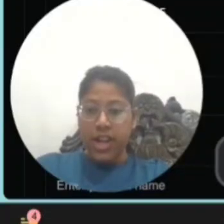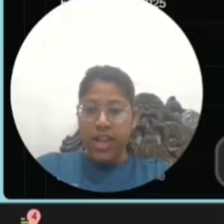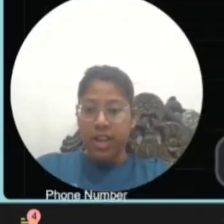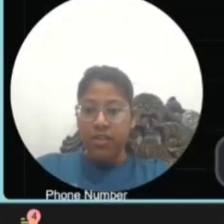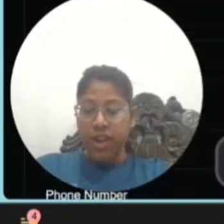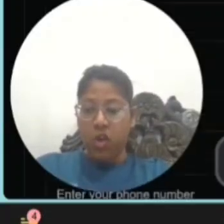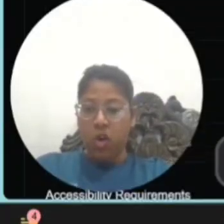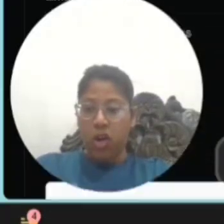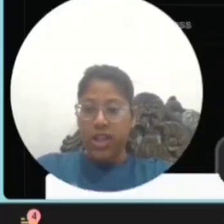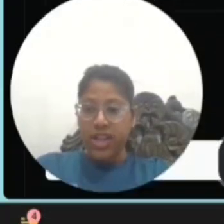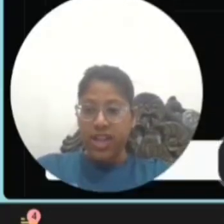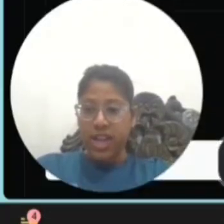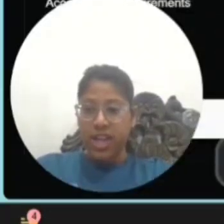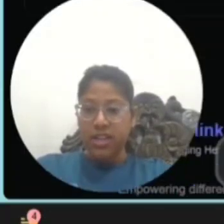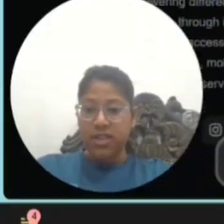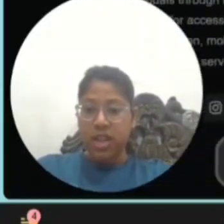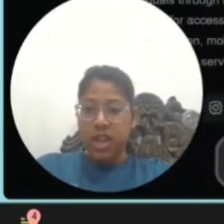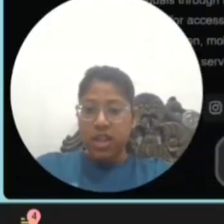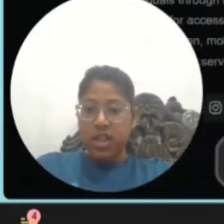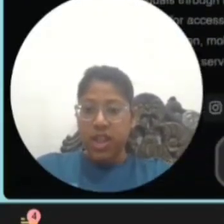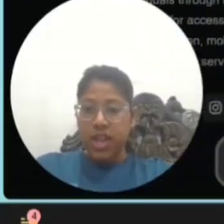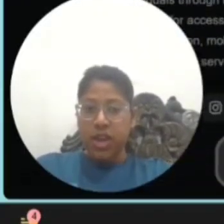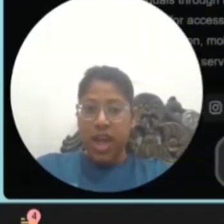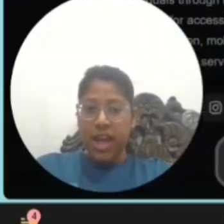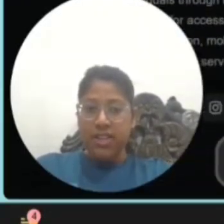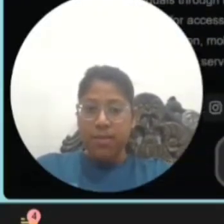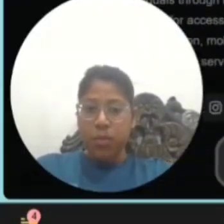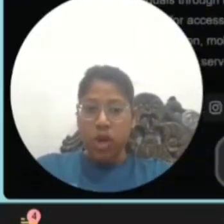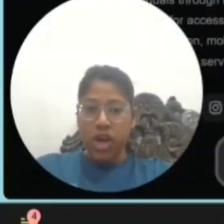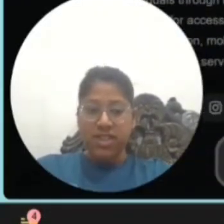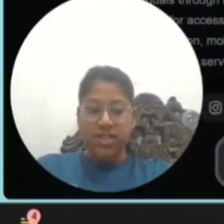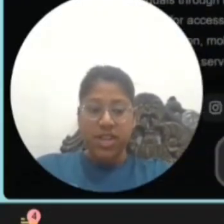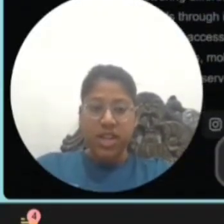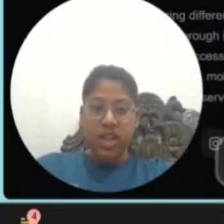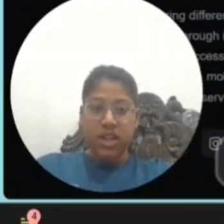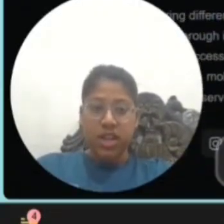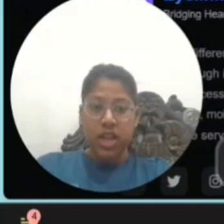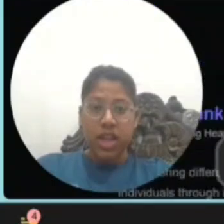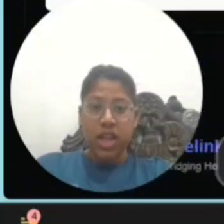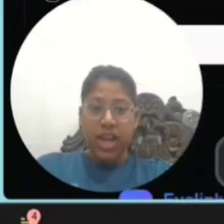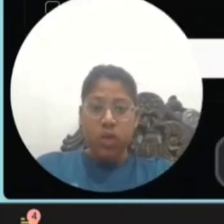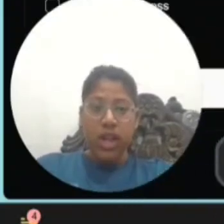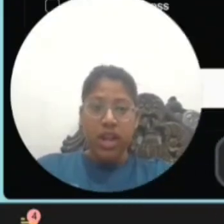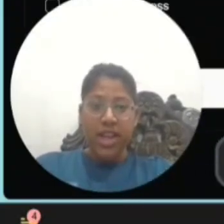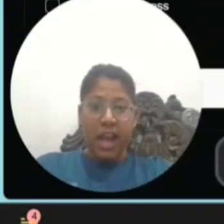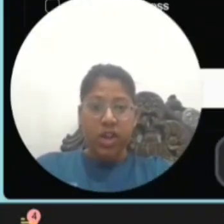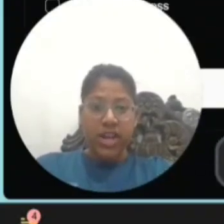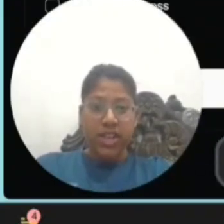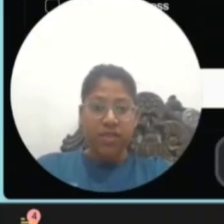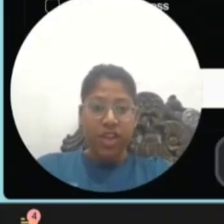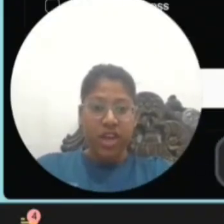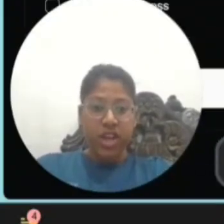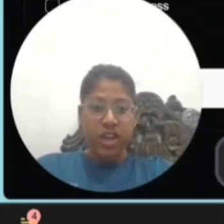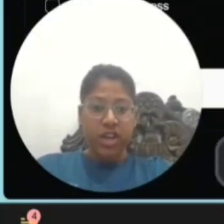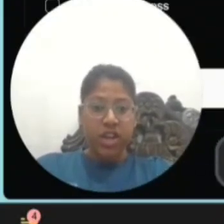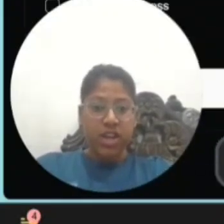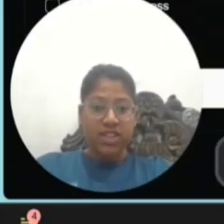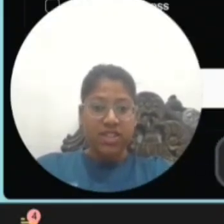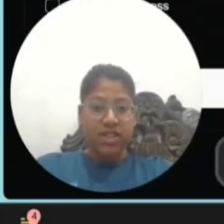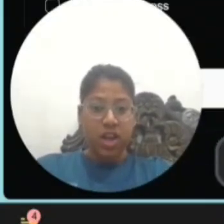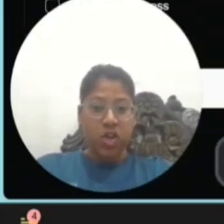and accordingly I'll fill all the details. Then I'll say book assistant. It will calculate the